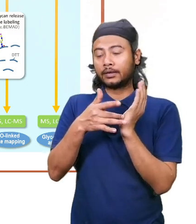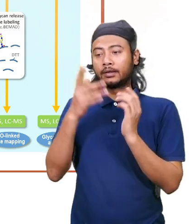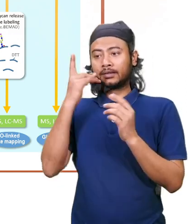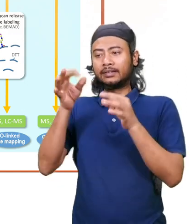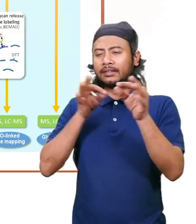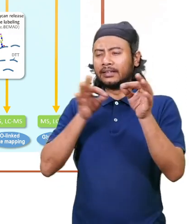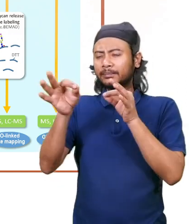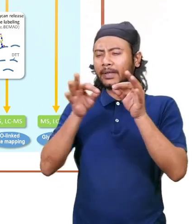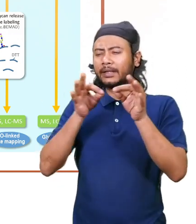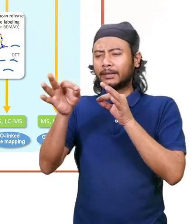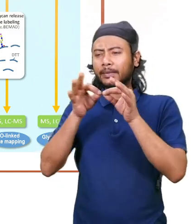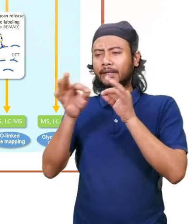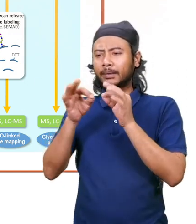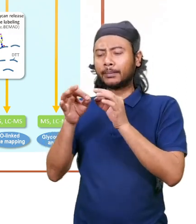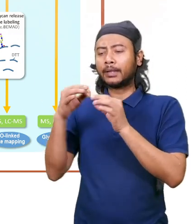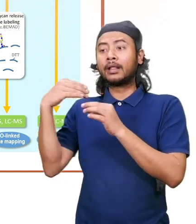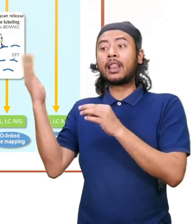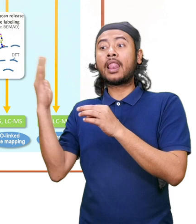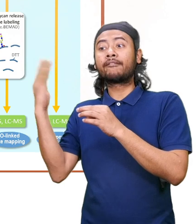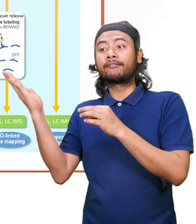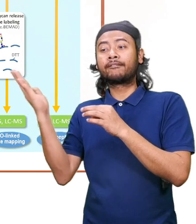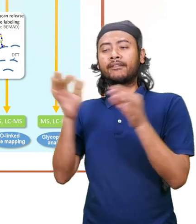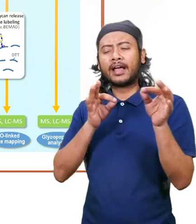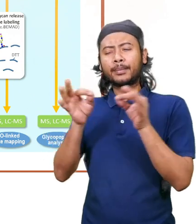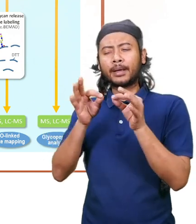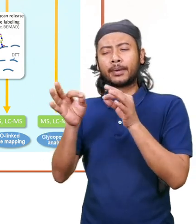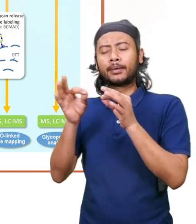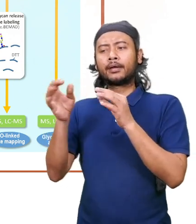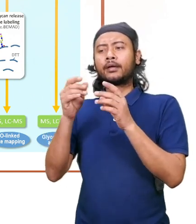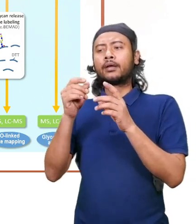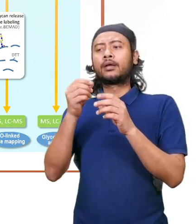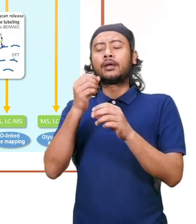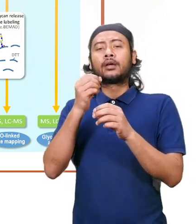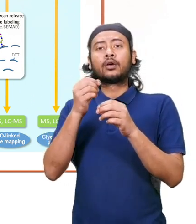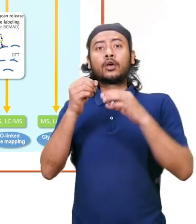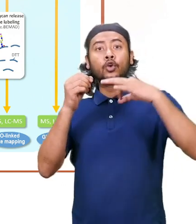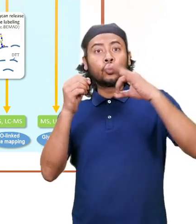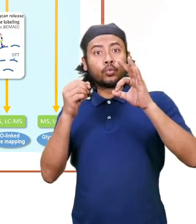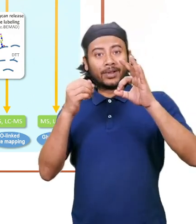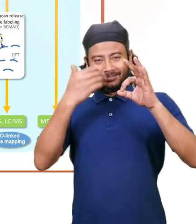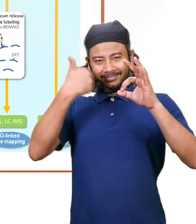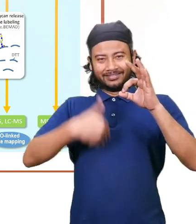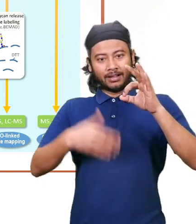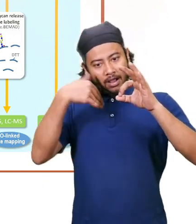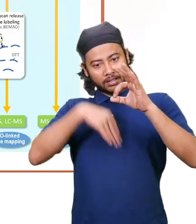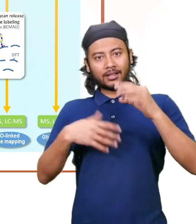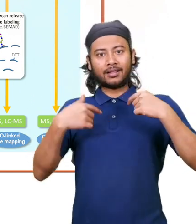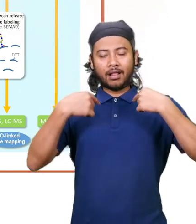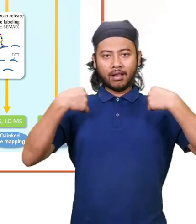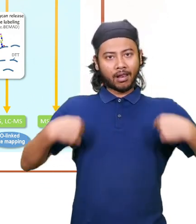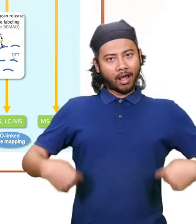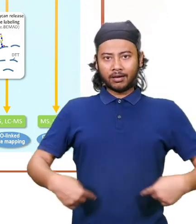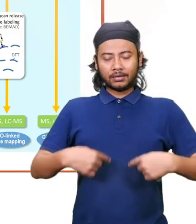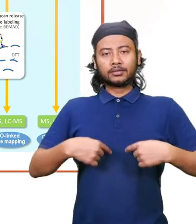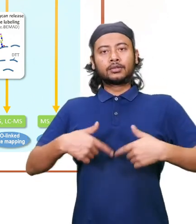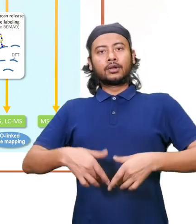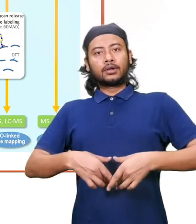glycomics, that is the left panel, which includes the detailed analysis of glycans